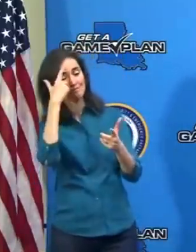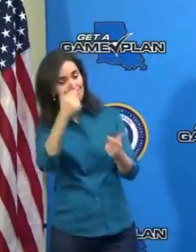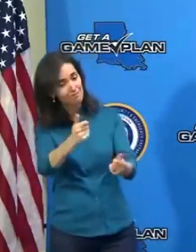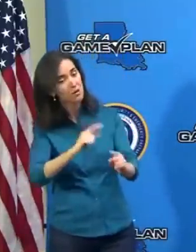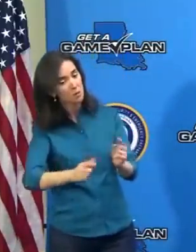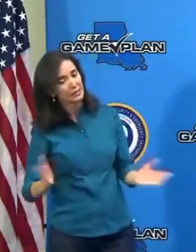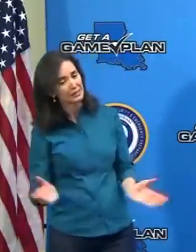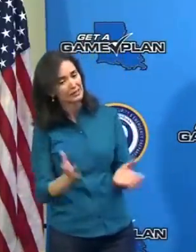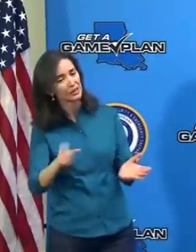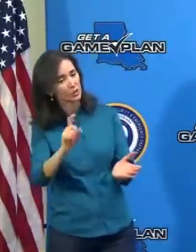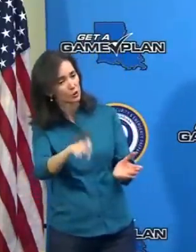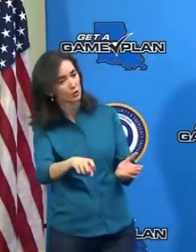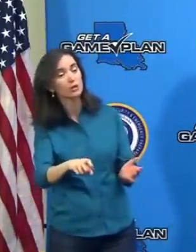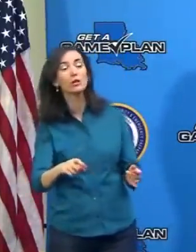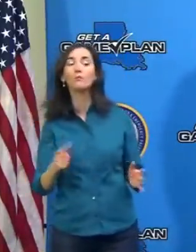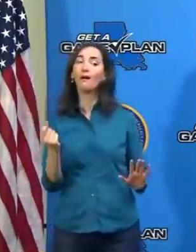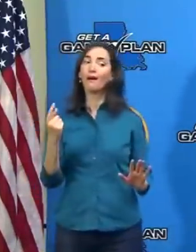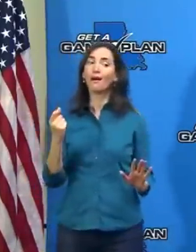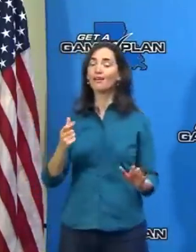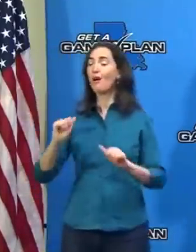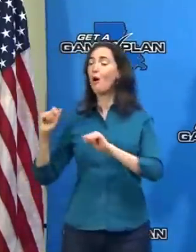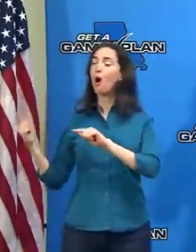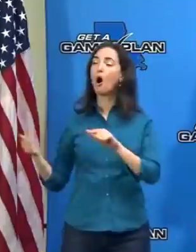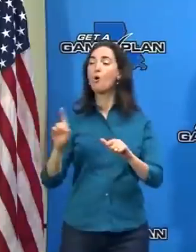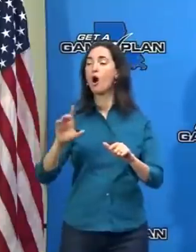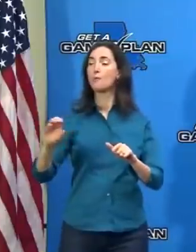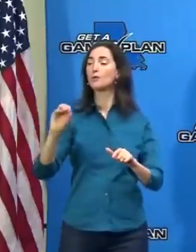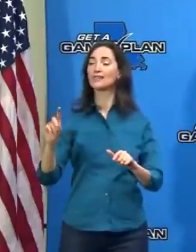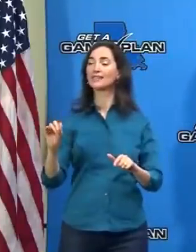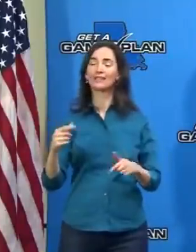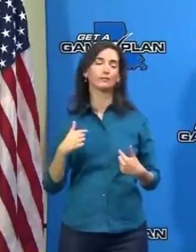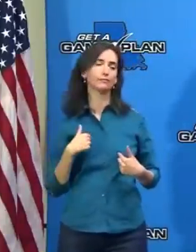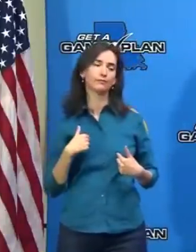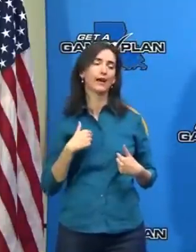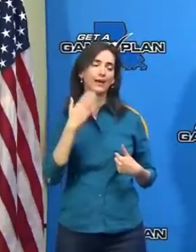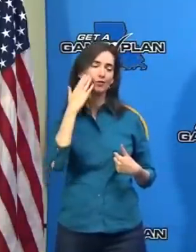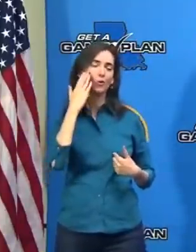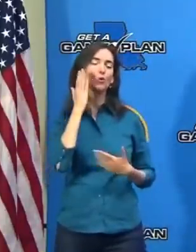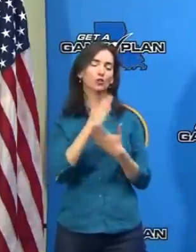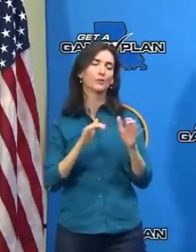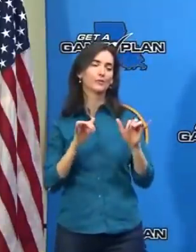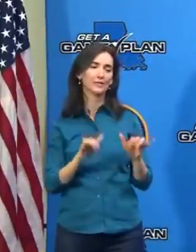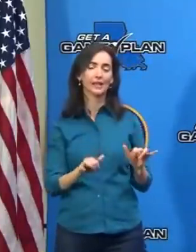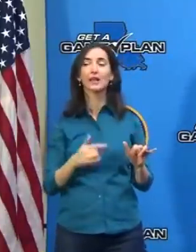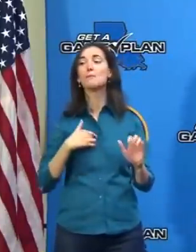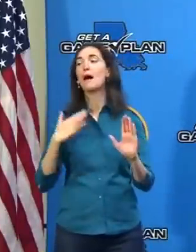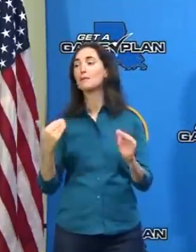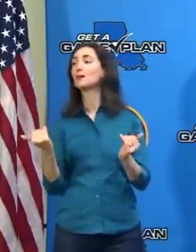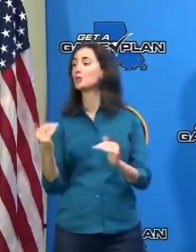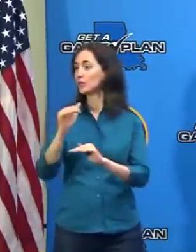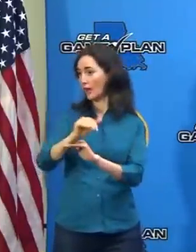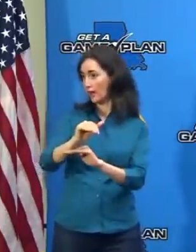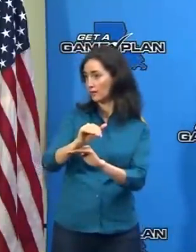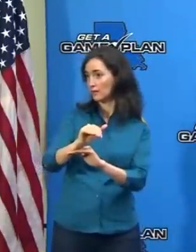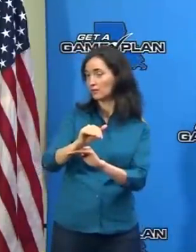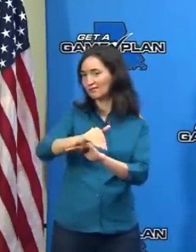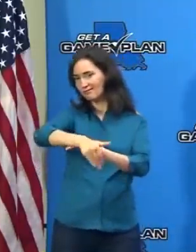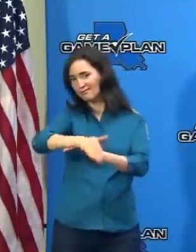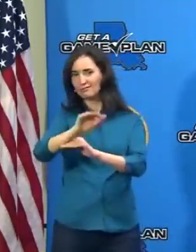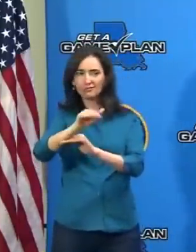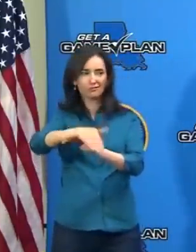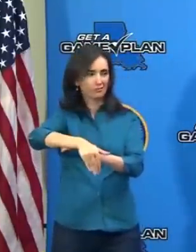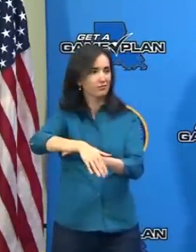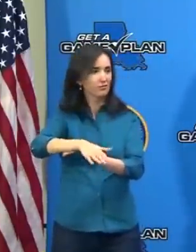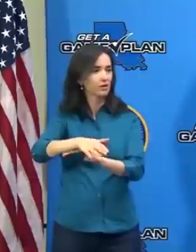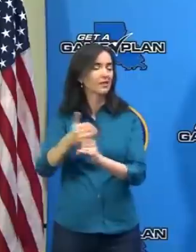that everybody did that. And I fully expect that starting tonight, maybe now, but starting tonight